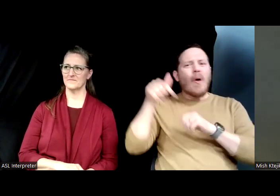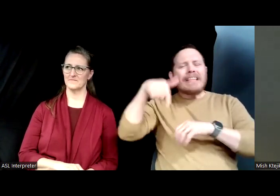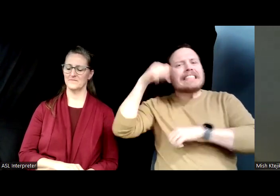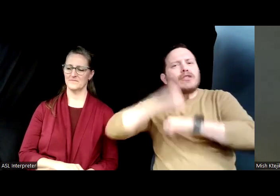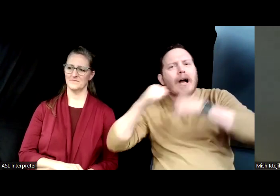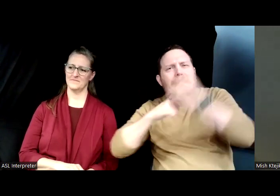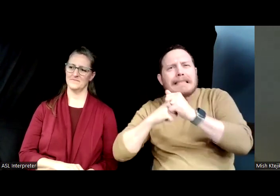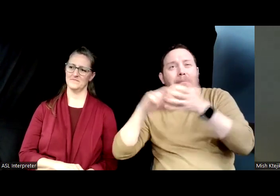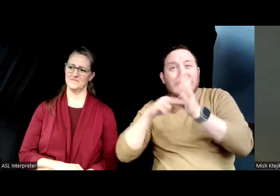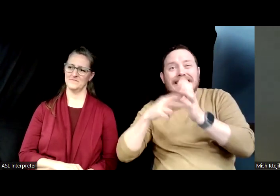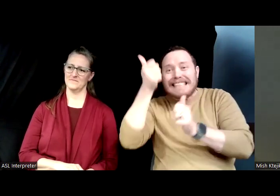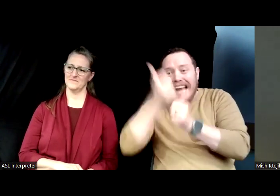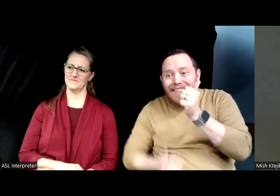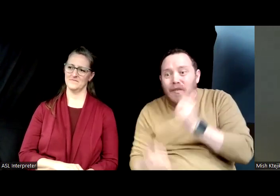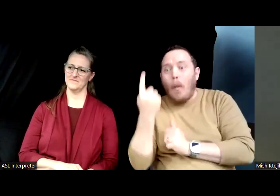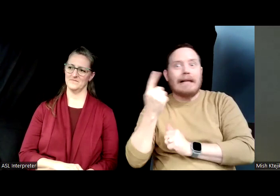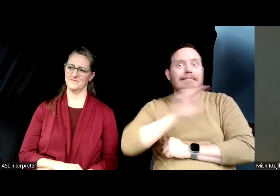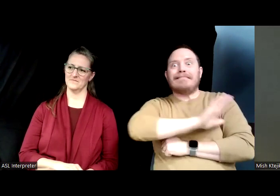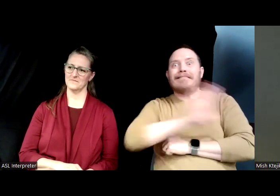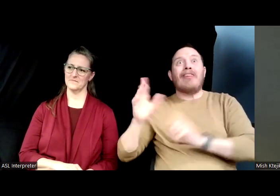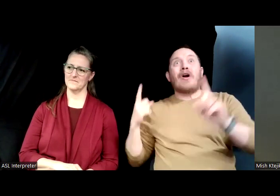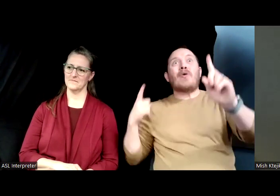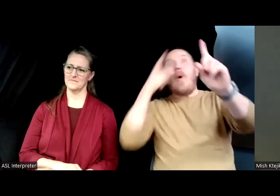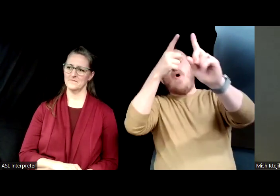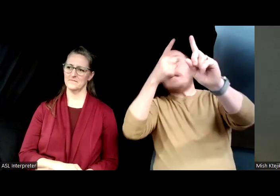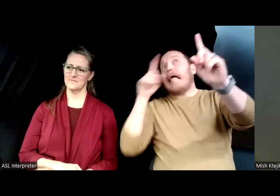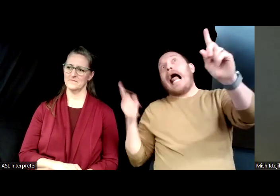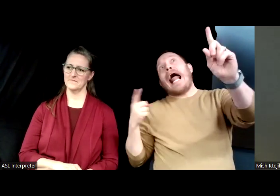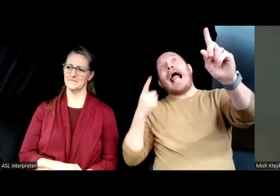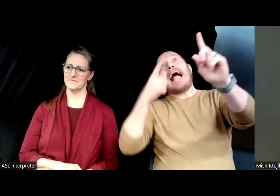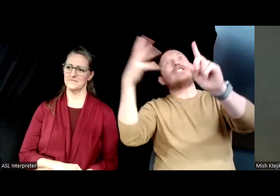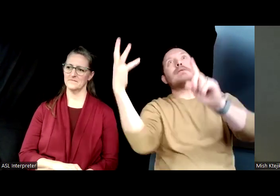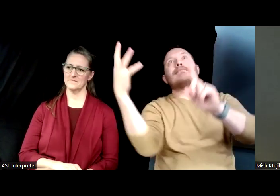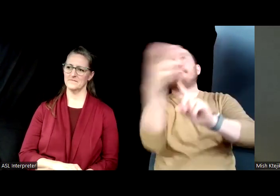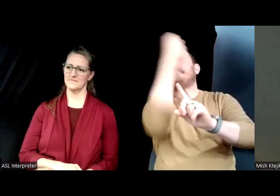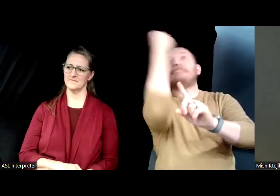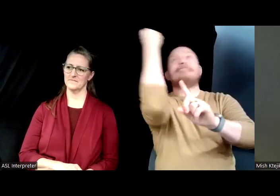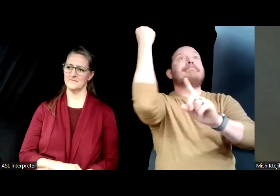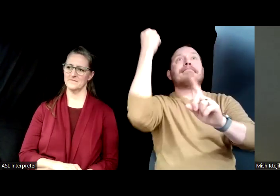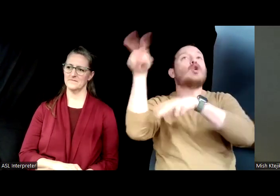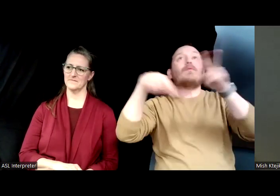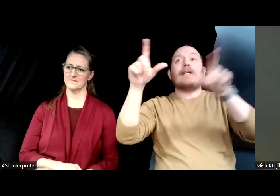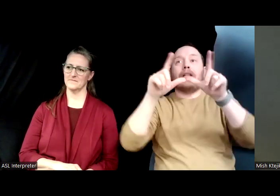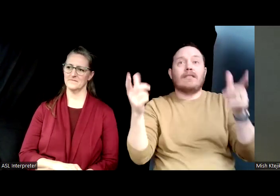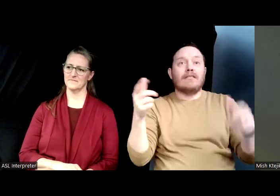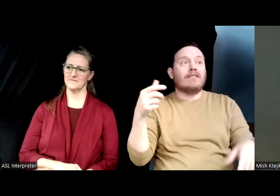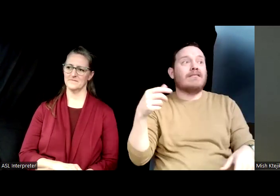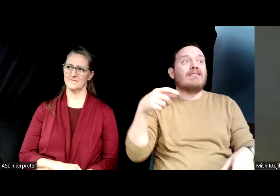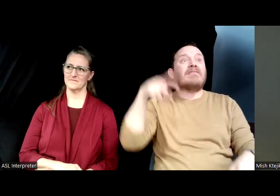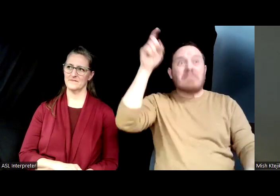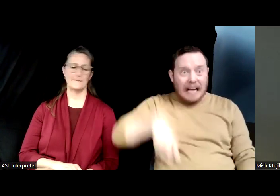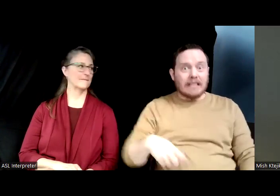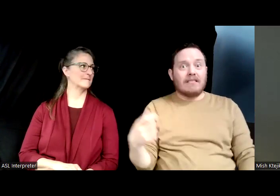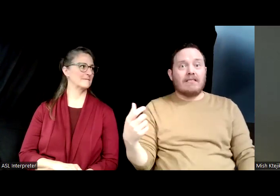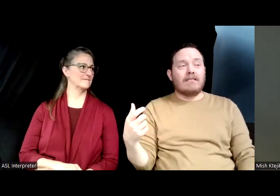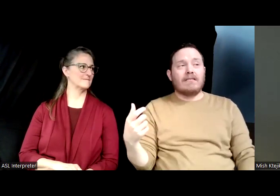renewed. And so this structure seems that everyone will eventually have to obtain a supervisory